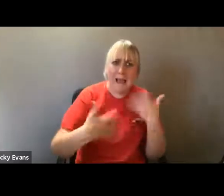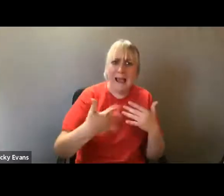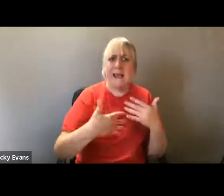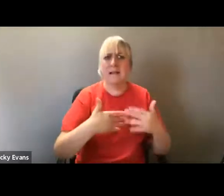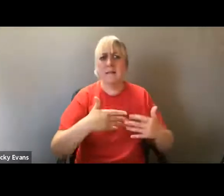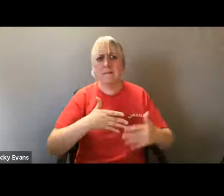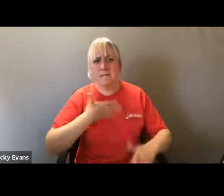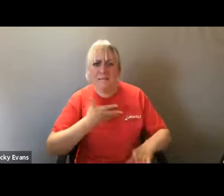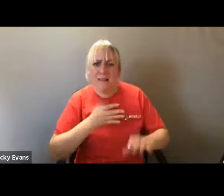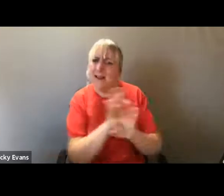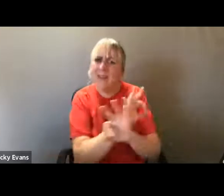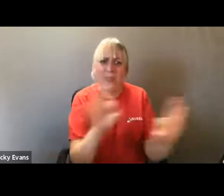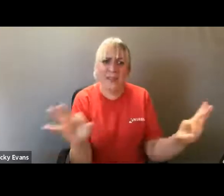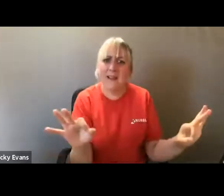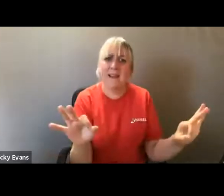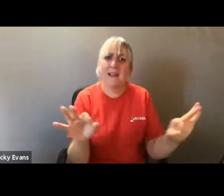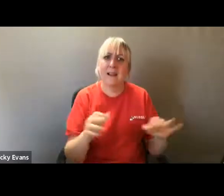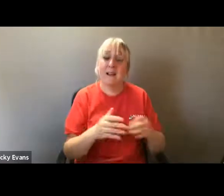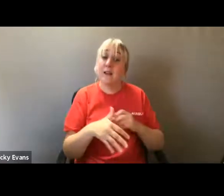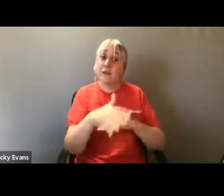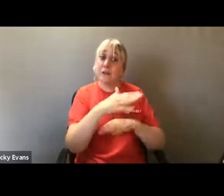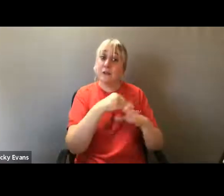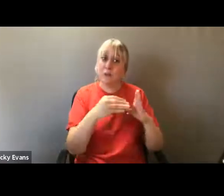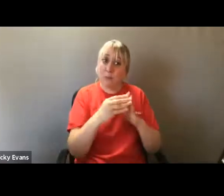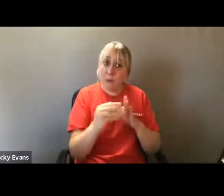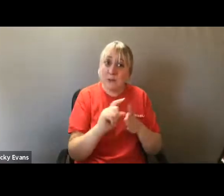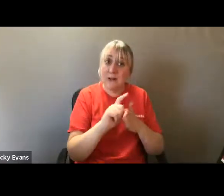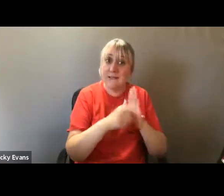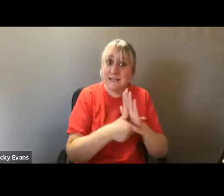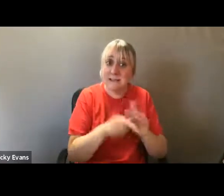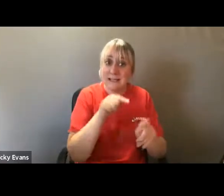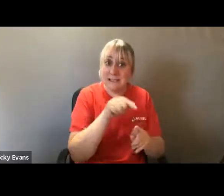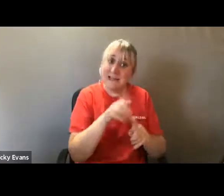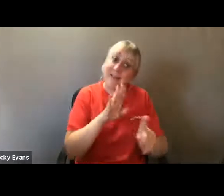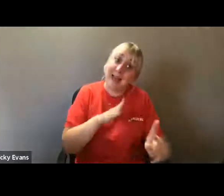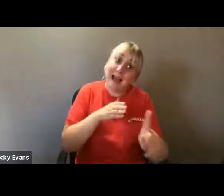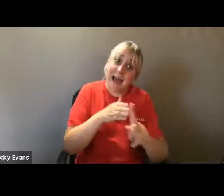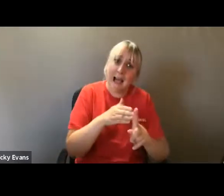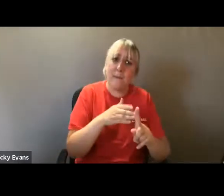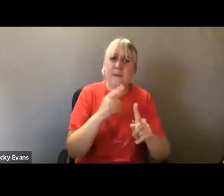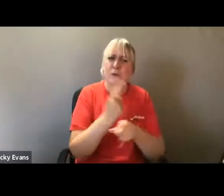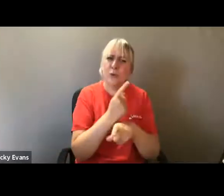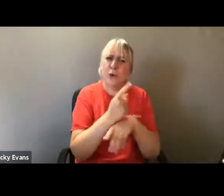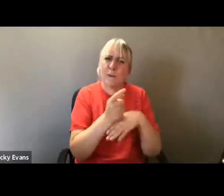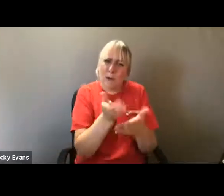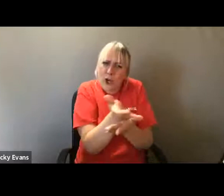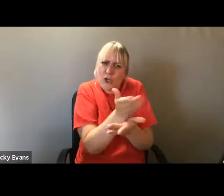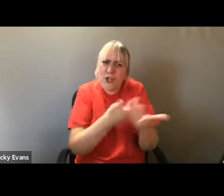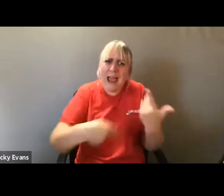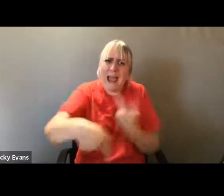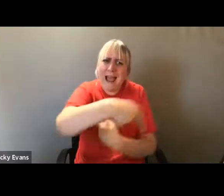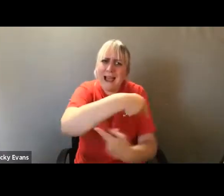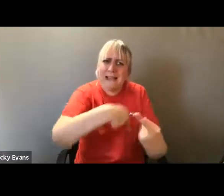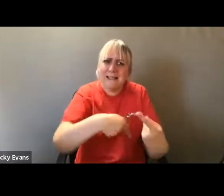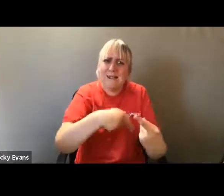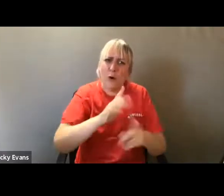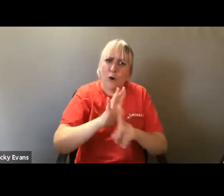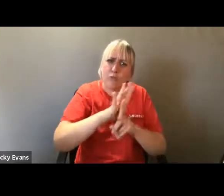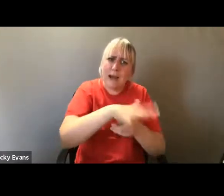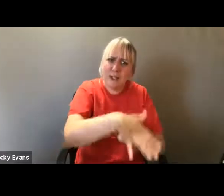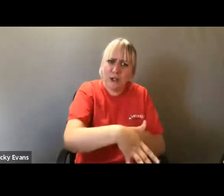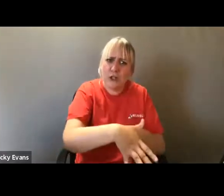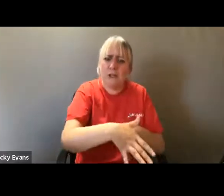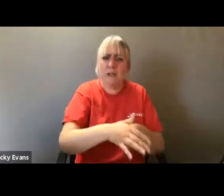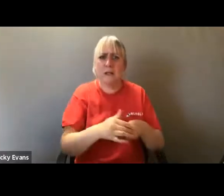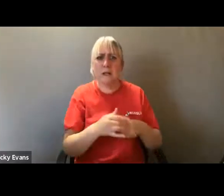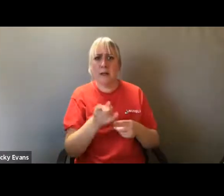just a completely different thing. The social model is concerned with the shared oppression faced by people with impairments. And within the term